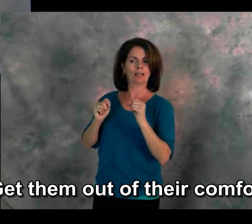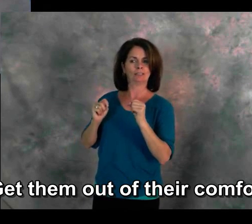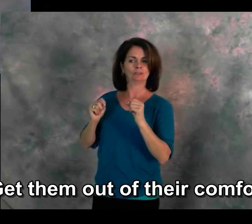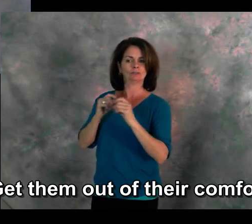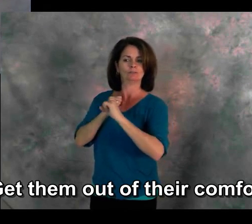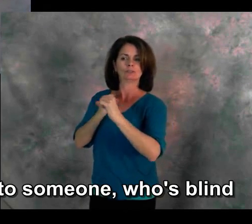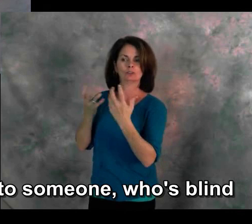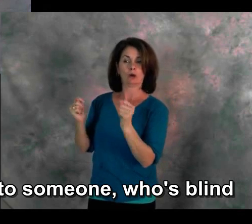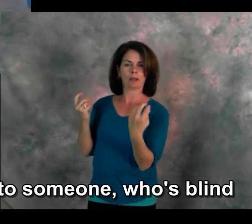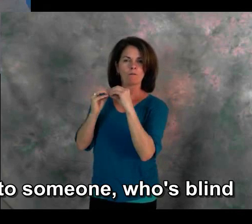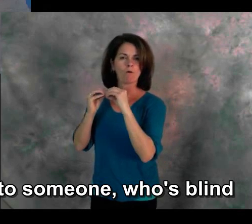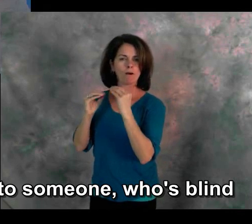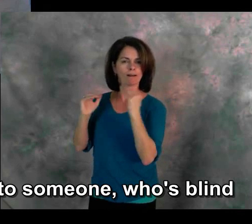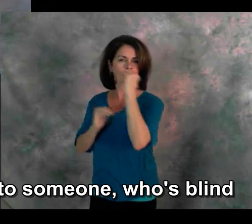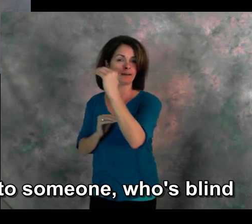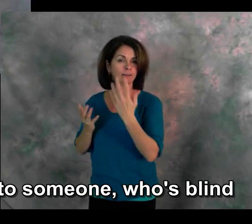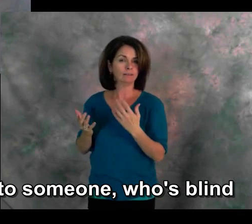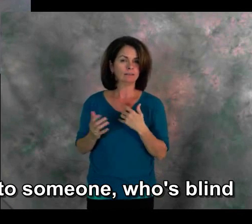Get them out of their comfort zones.